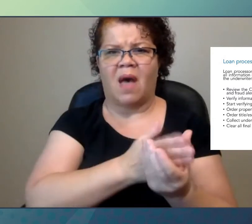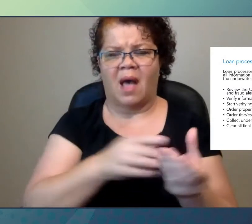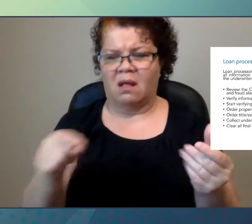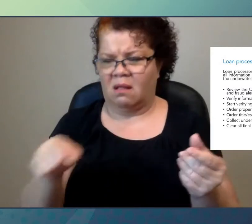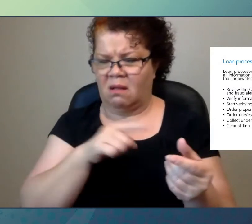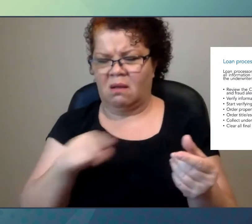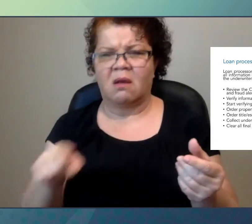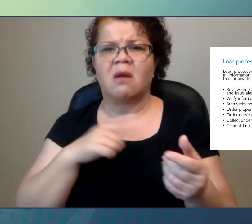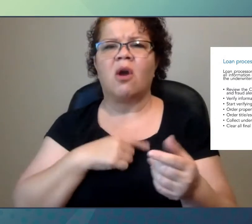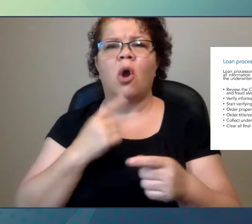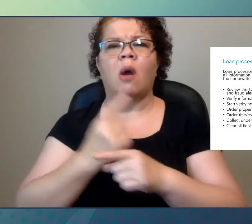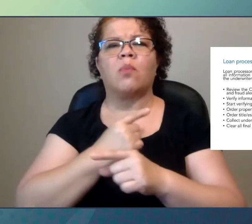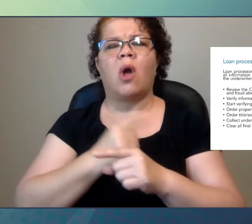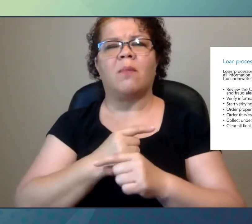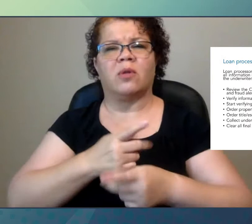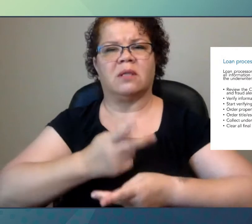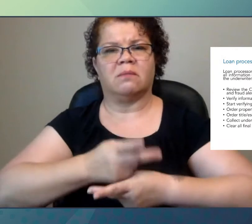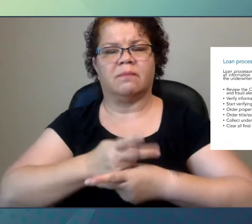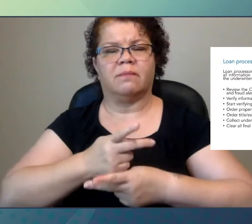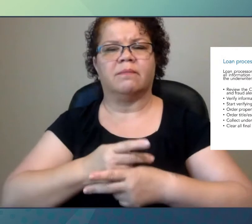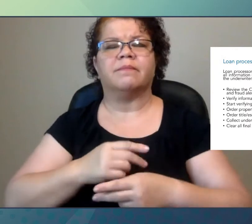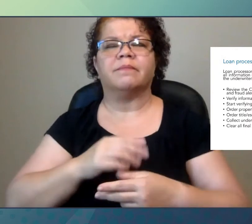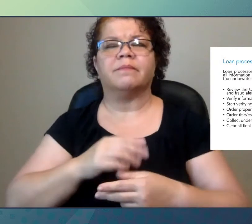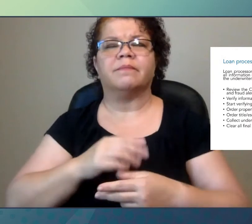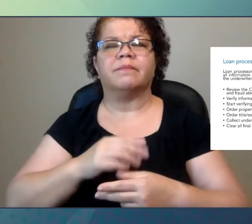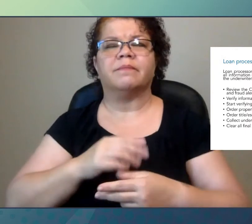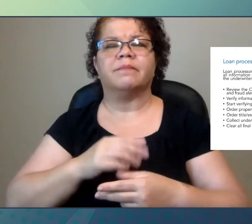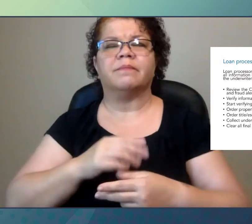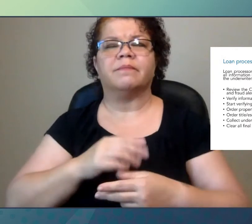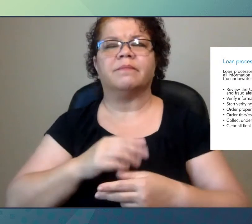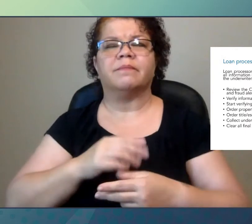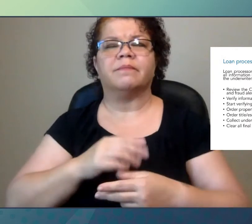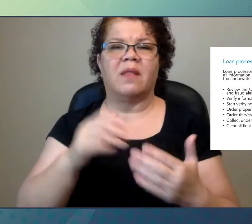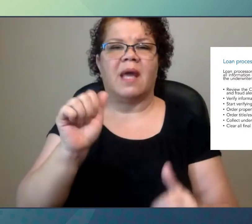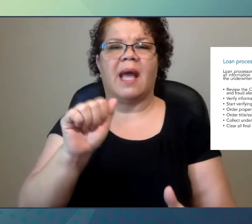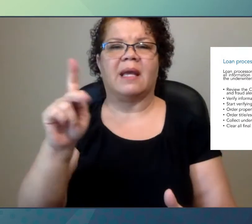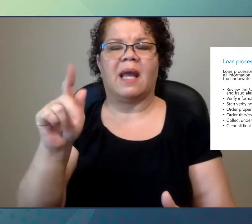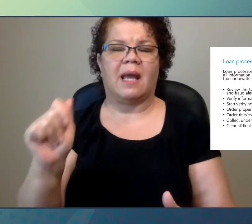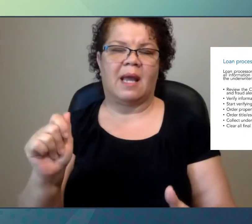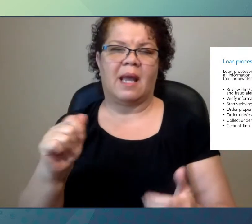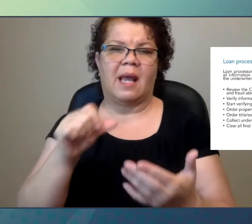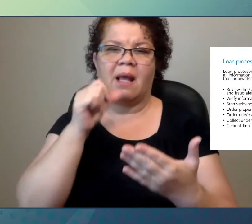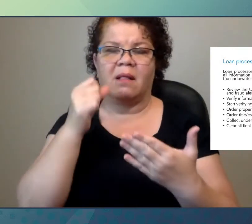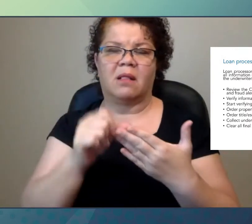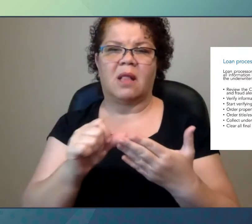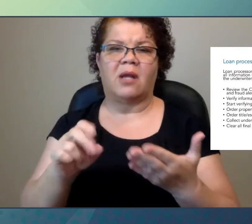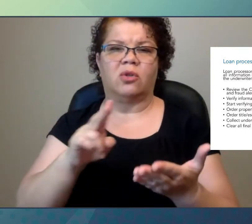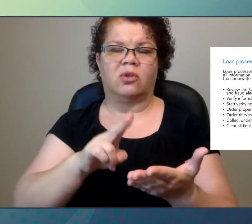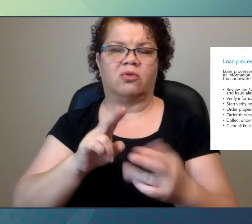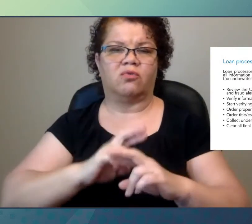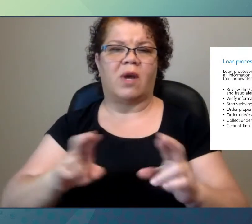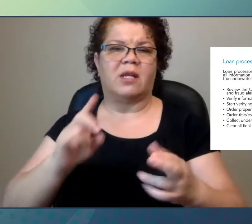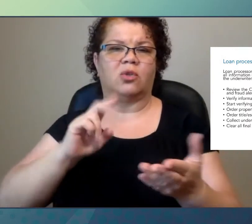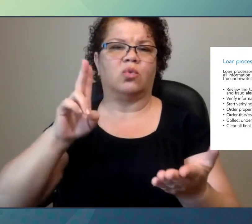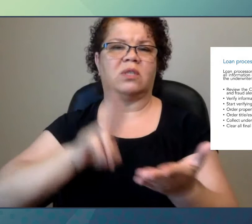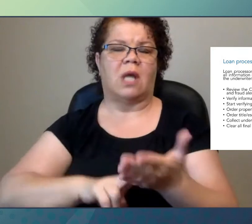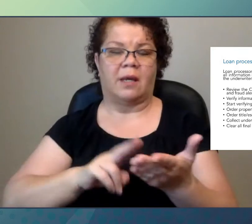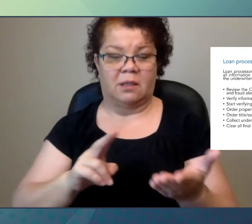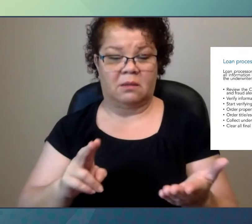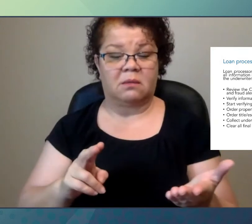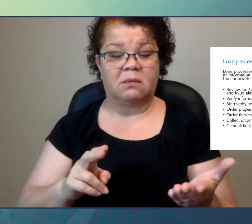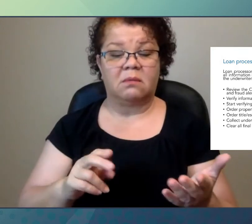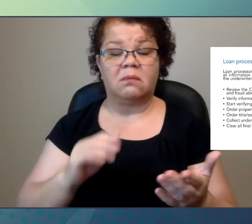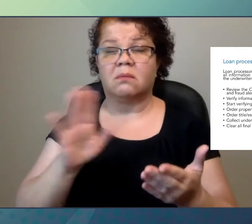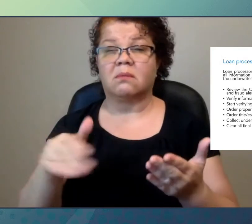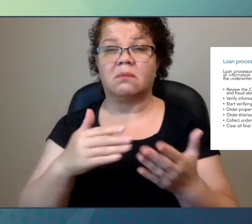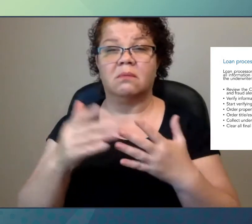we have all the AKAs letters for you to sign with loan docs, or all of the different letters of explanation